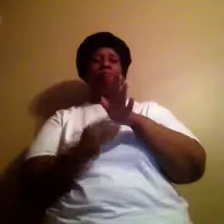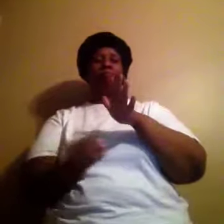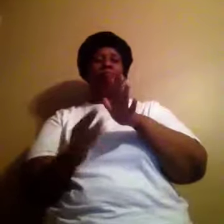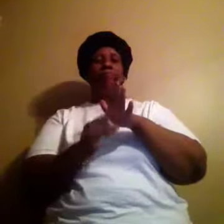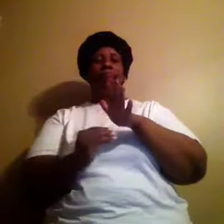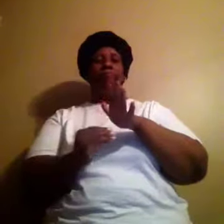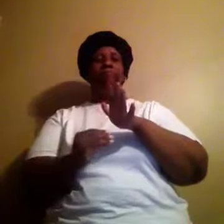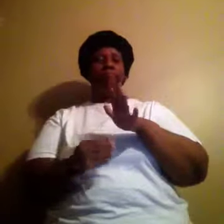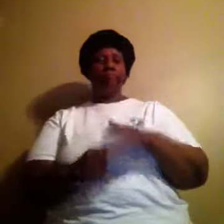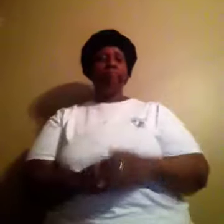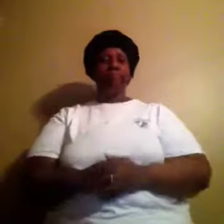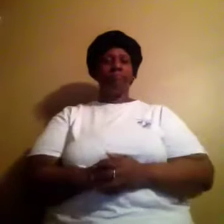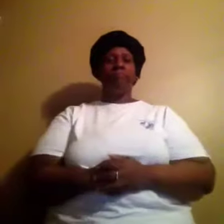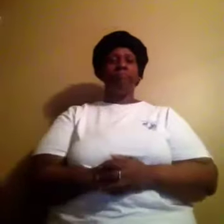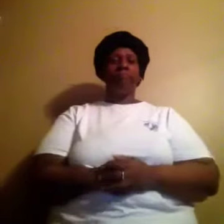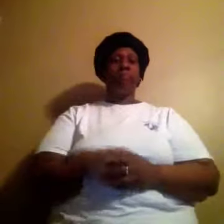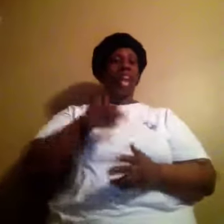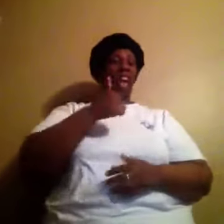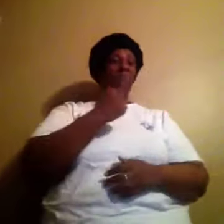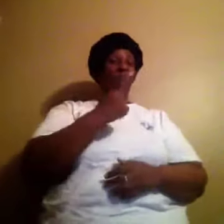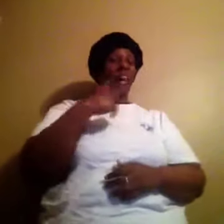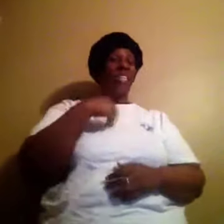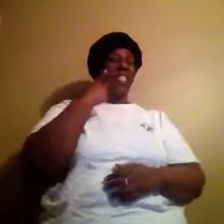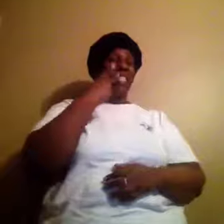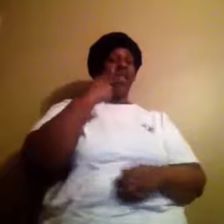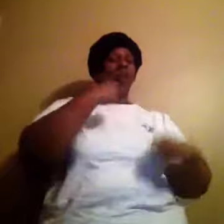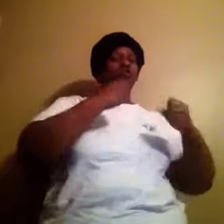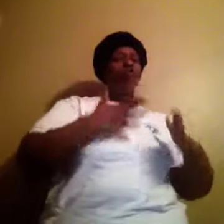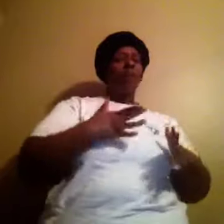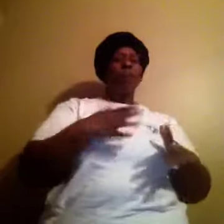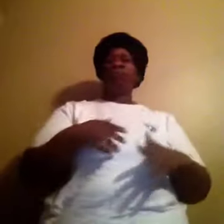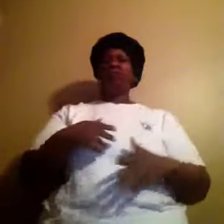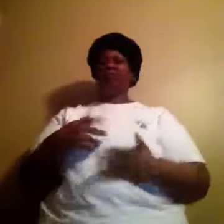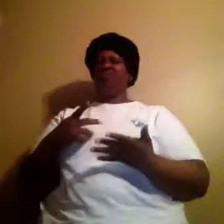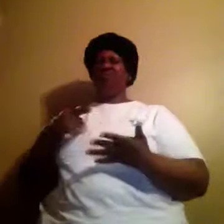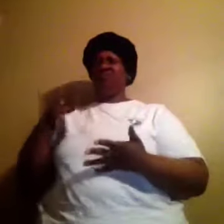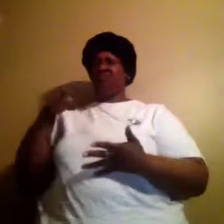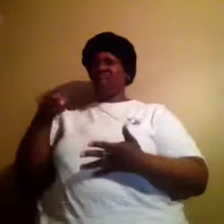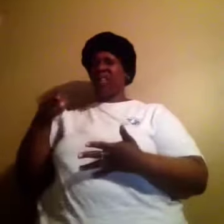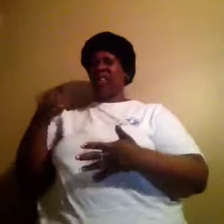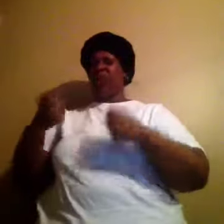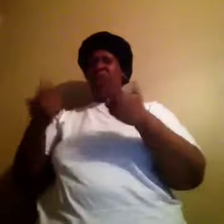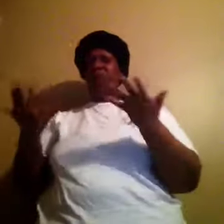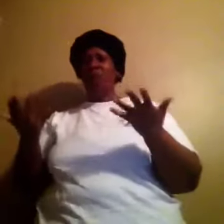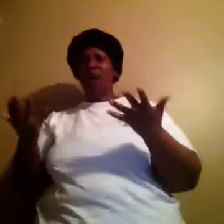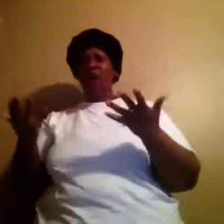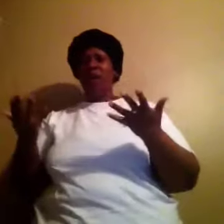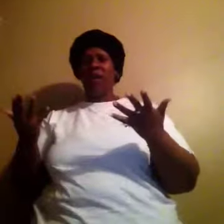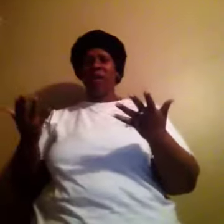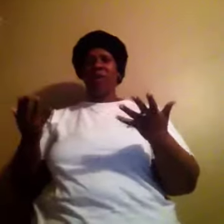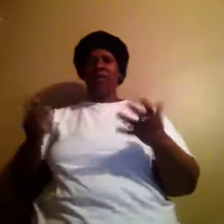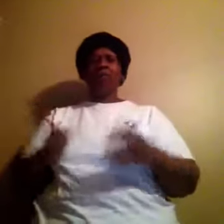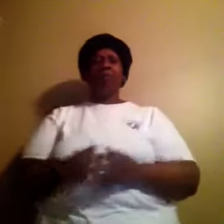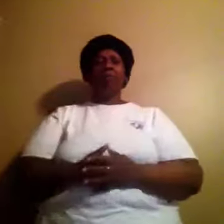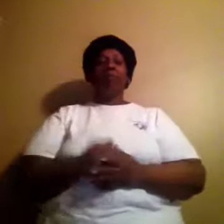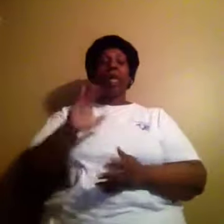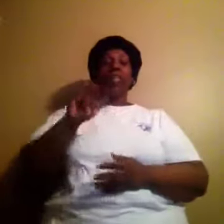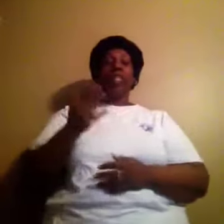the driver. Yeah, what is he driving, do you think? Okay. The job duties is at the very beginning